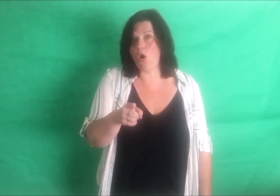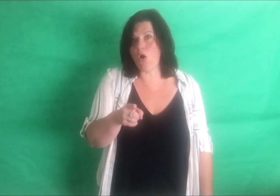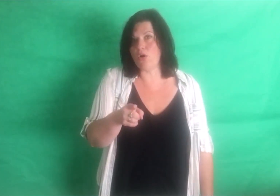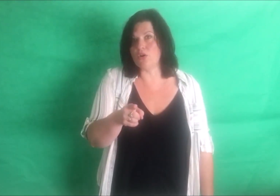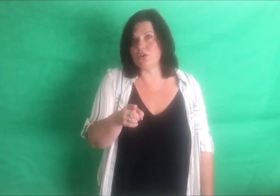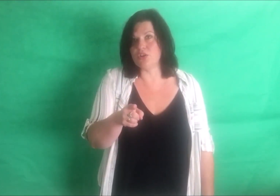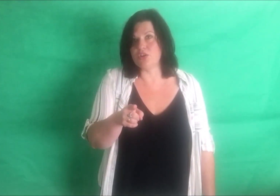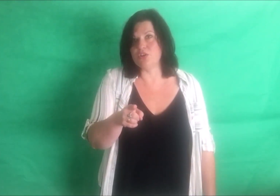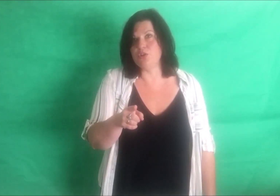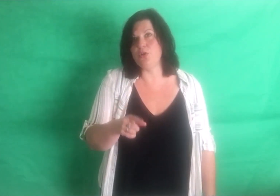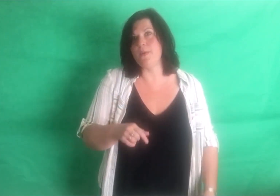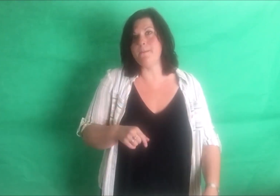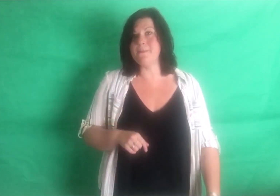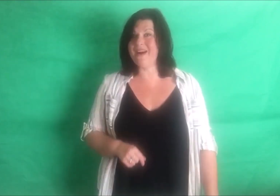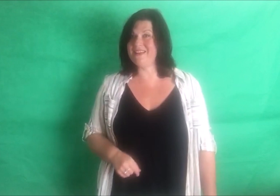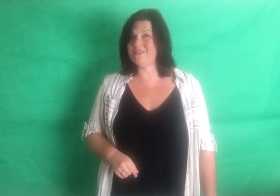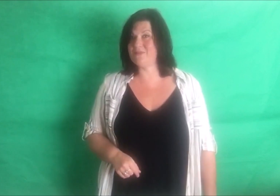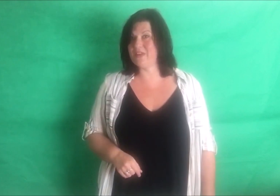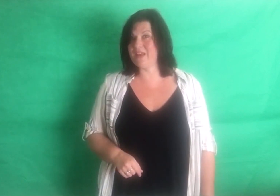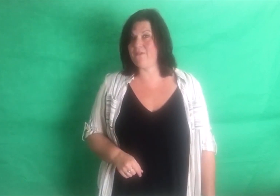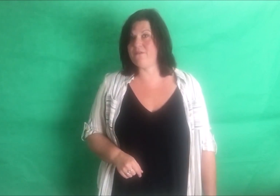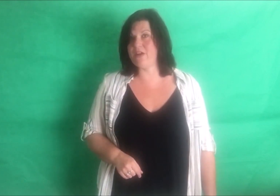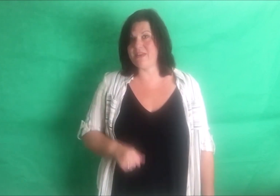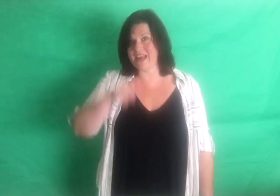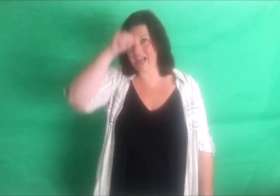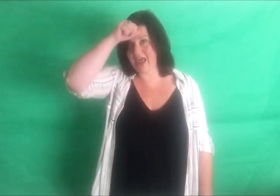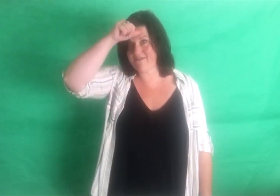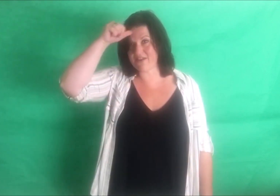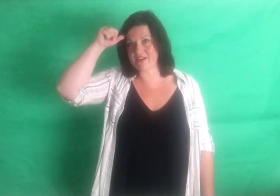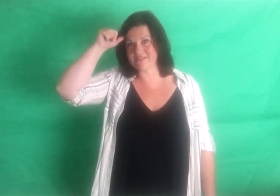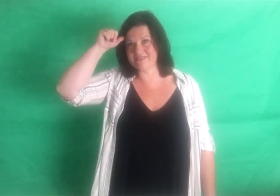or you might feel very clever